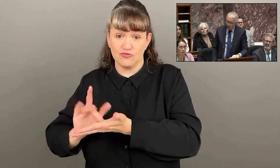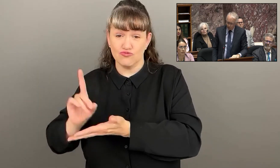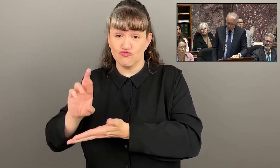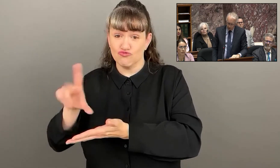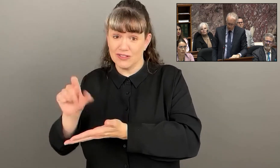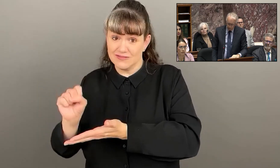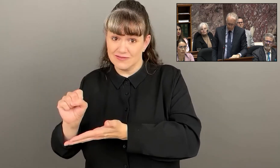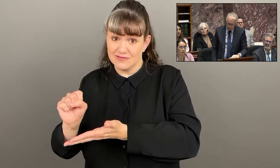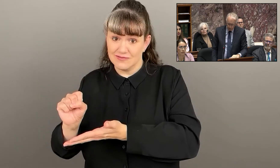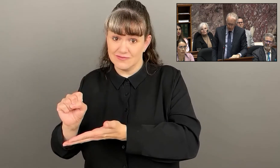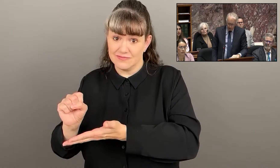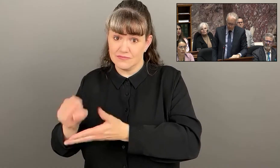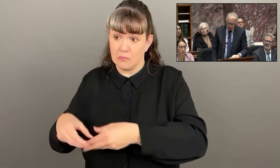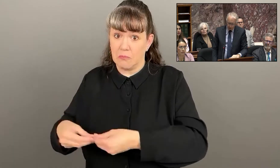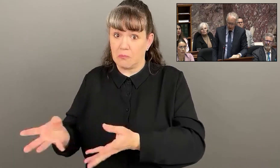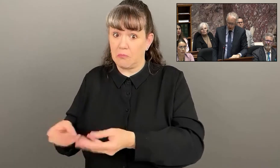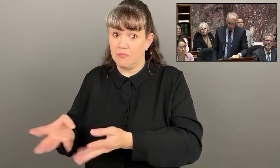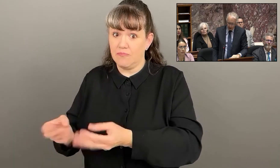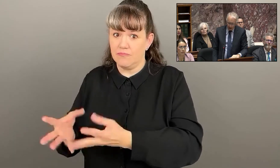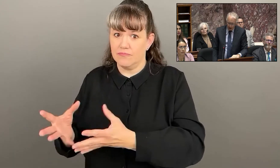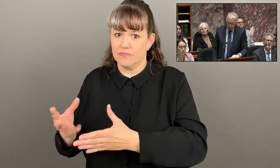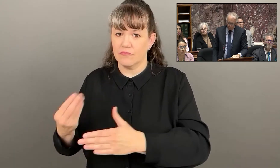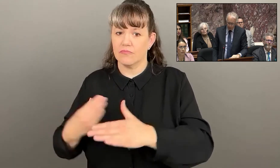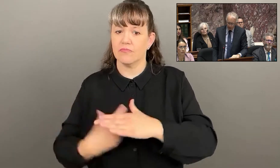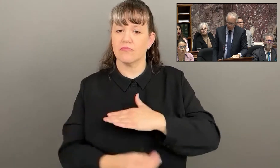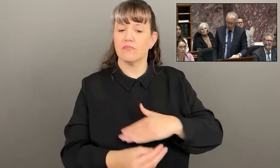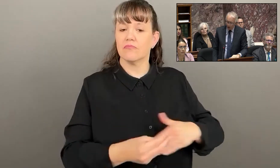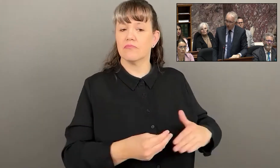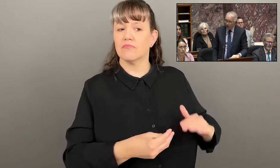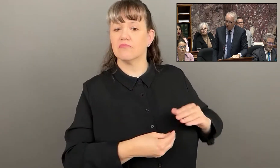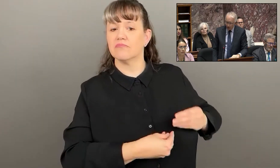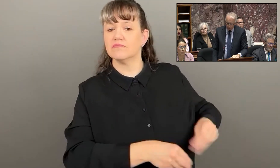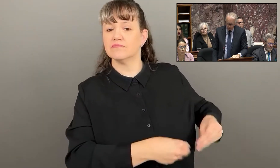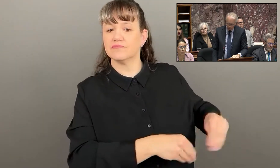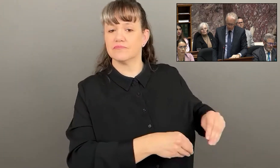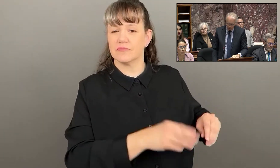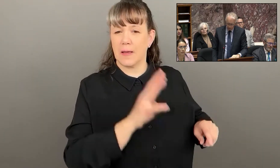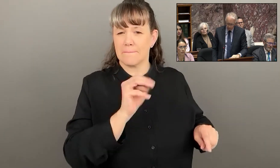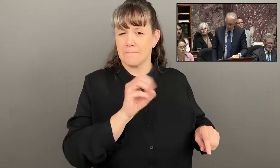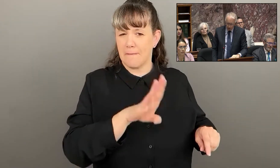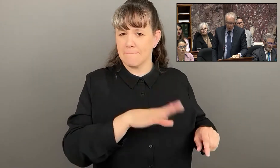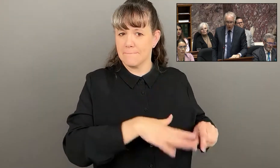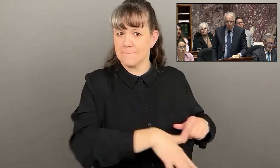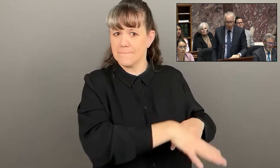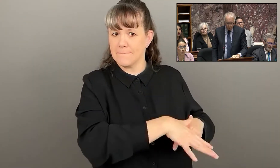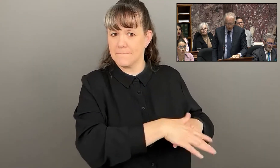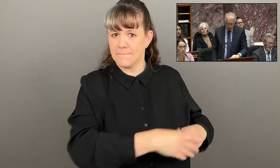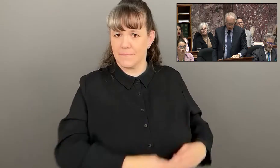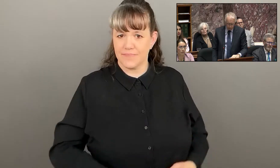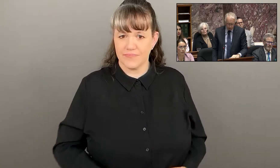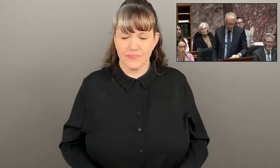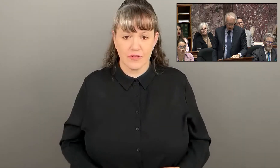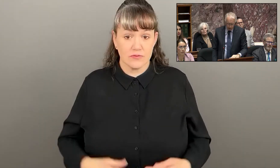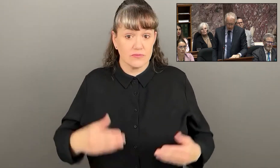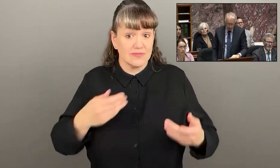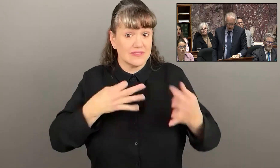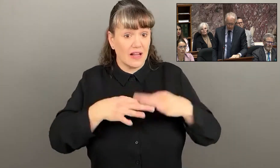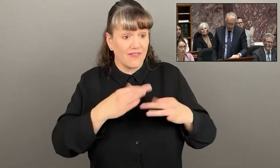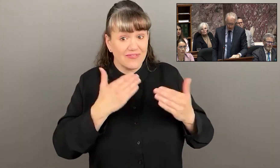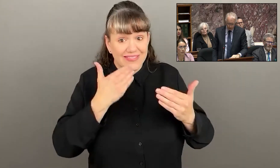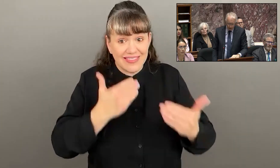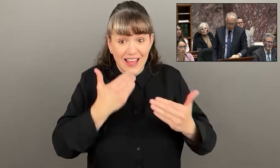thanking the whistleblower, an investigation into how the leak occurred was ordered. Will the Premier confirm